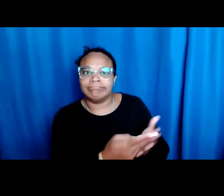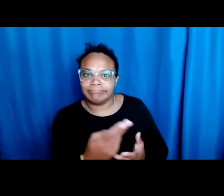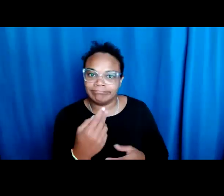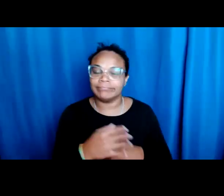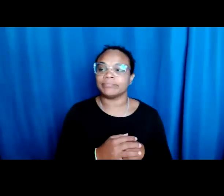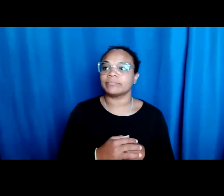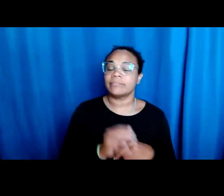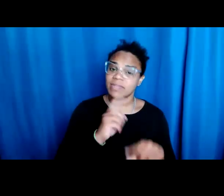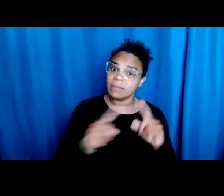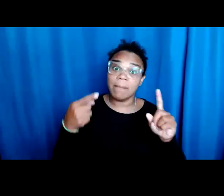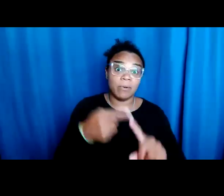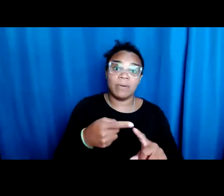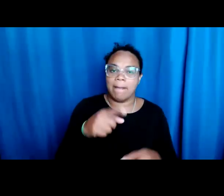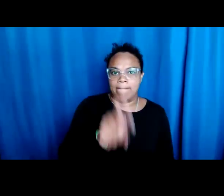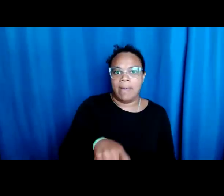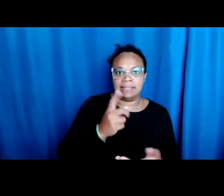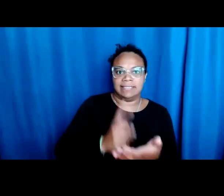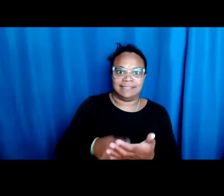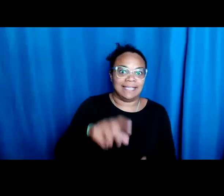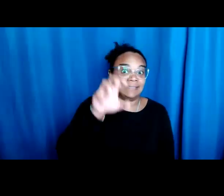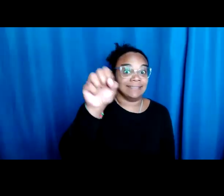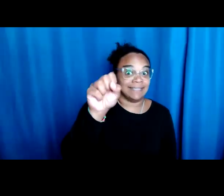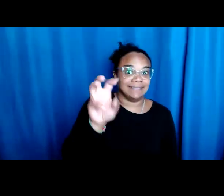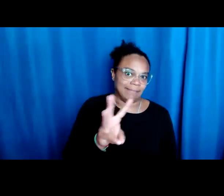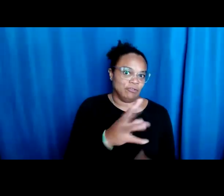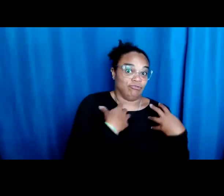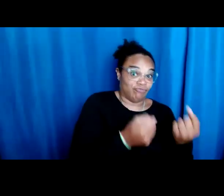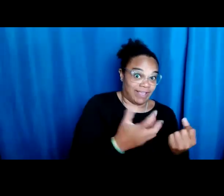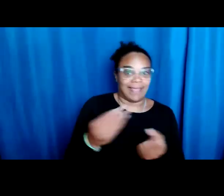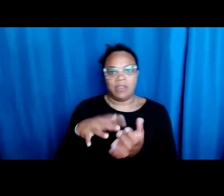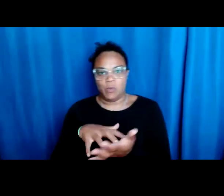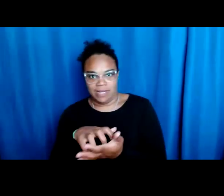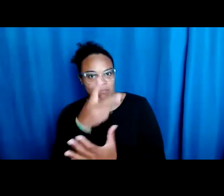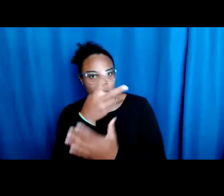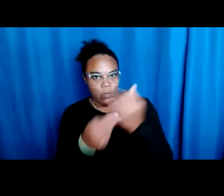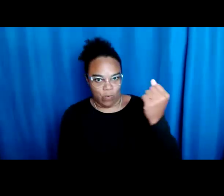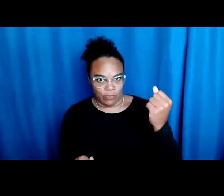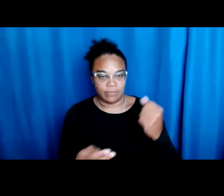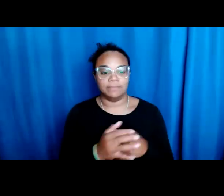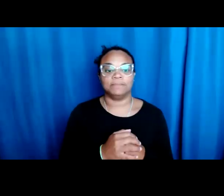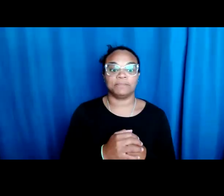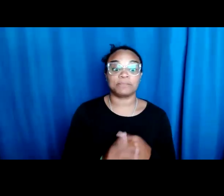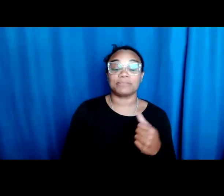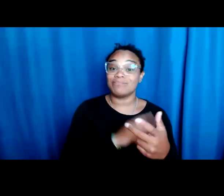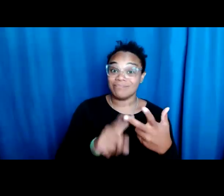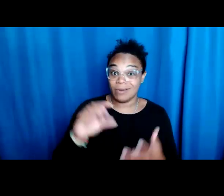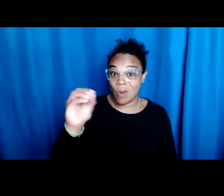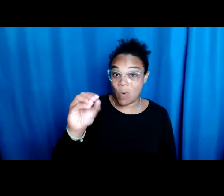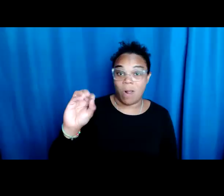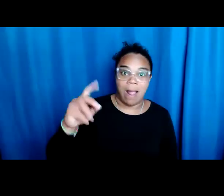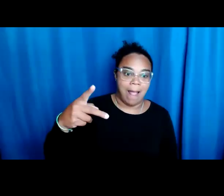the opportunity that exists. This is why you're here. So you're going to talk about the opportunities, your